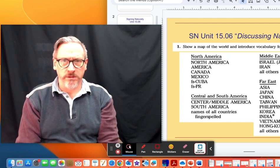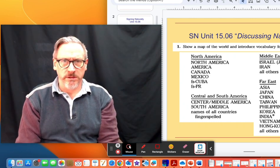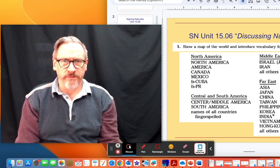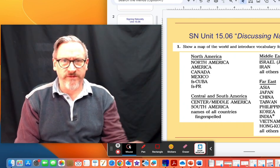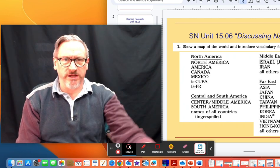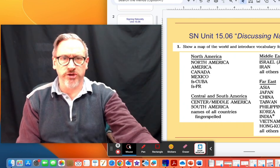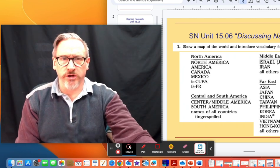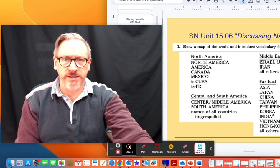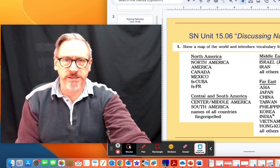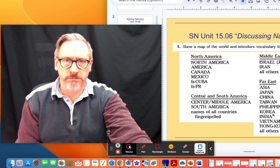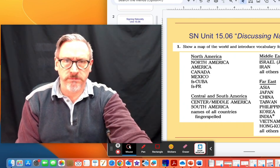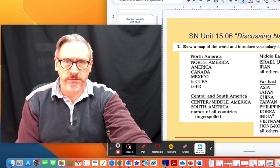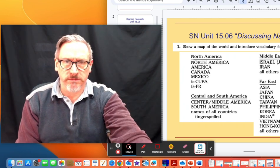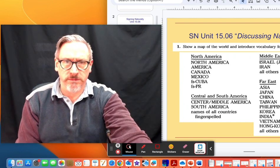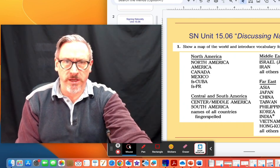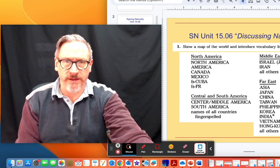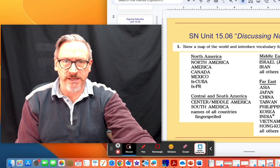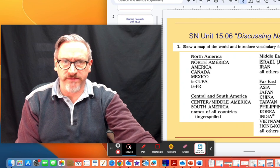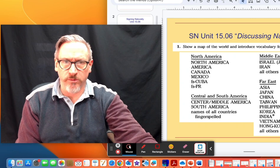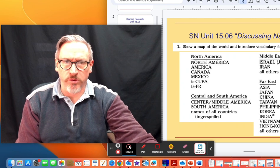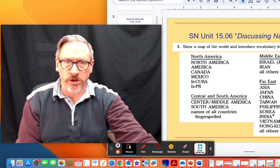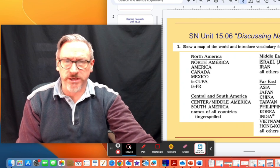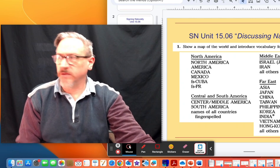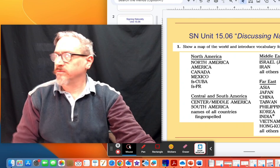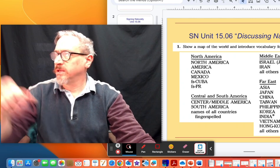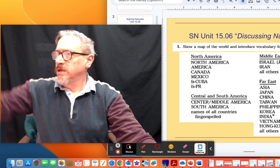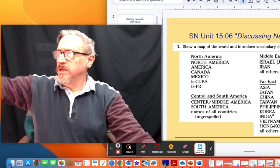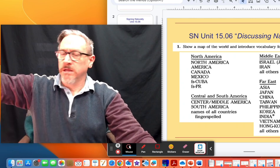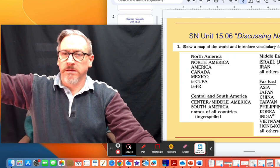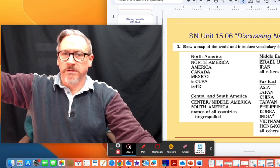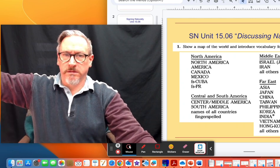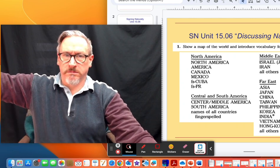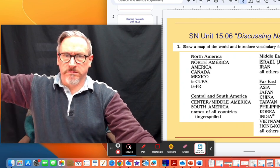yellow. Feeling jaundiced, and that's even more washed out.